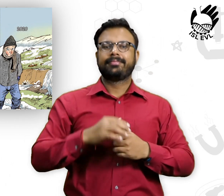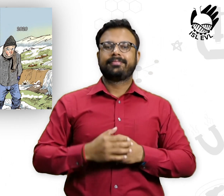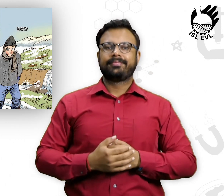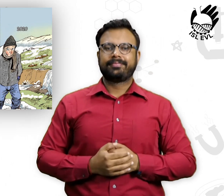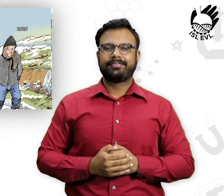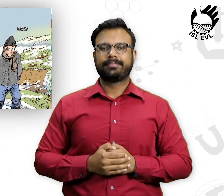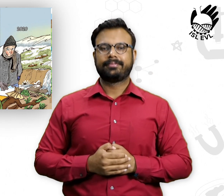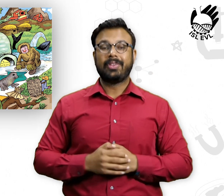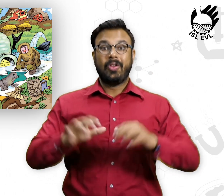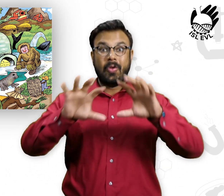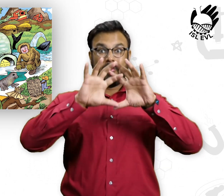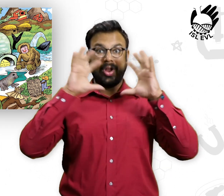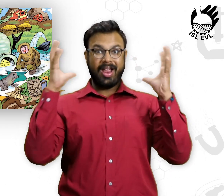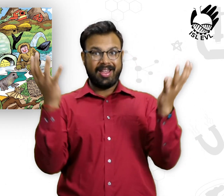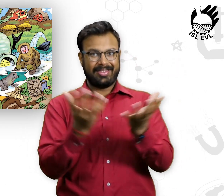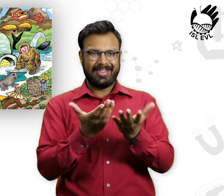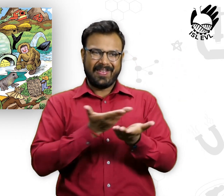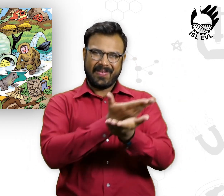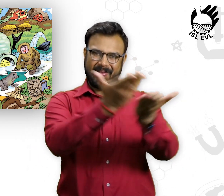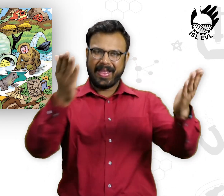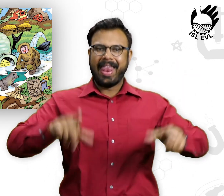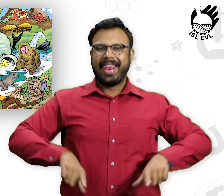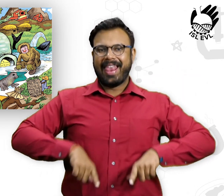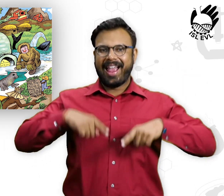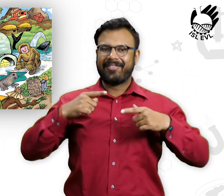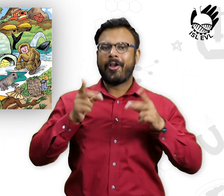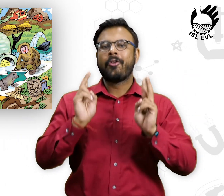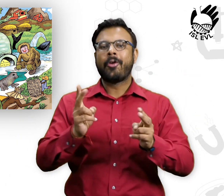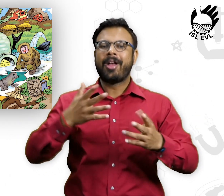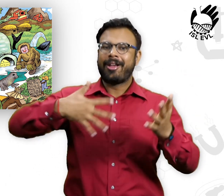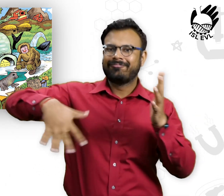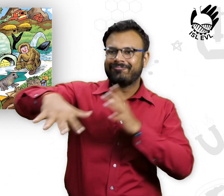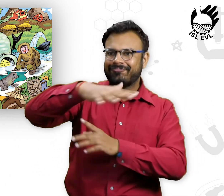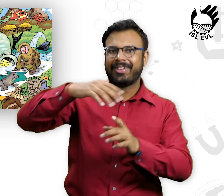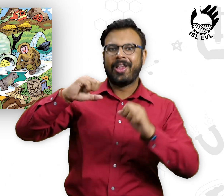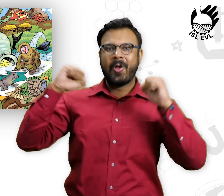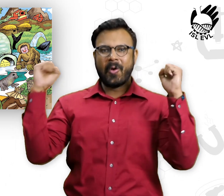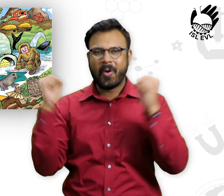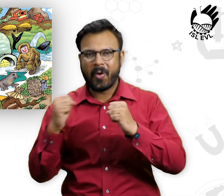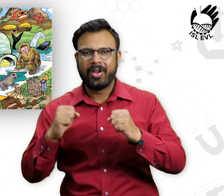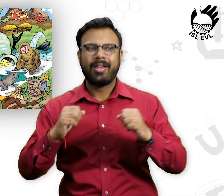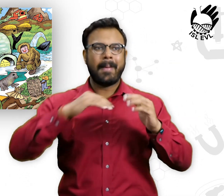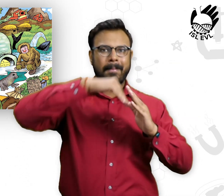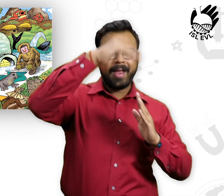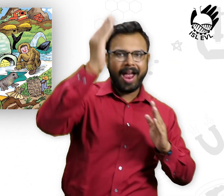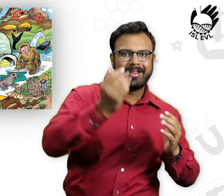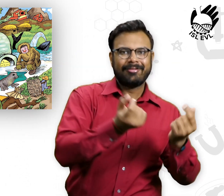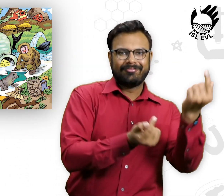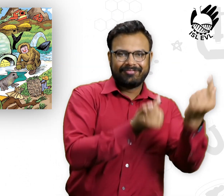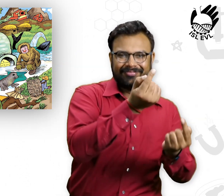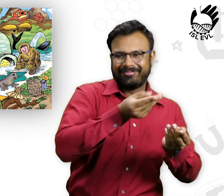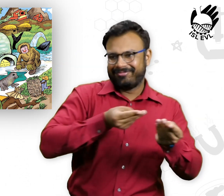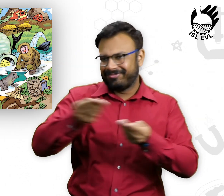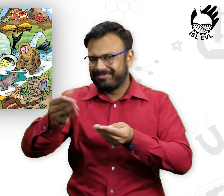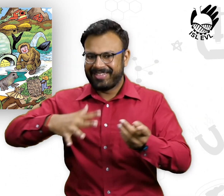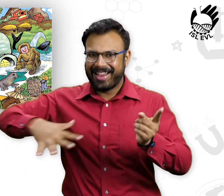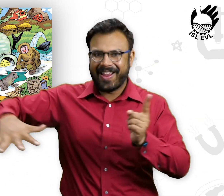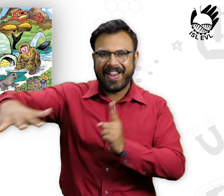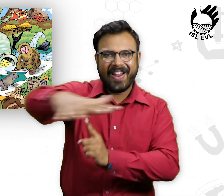A constant climate ensures life on Earth is stable and in balance.